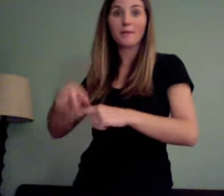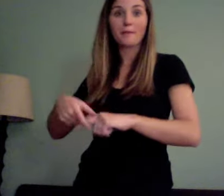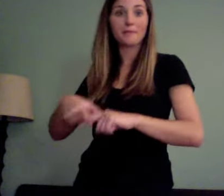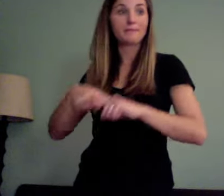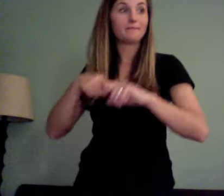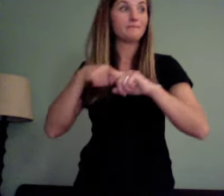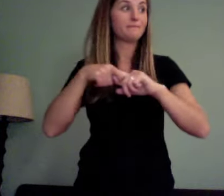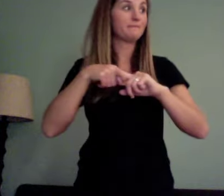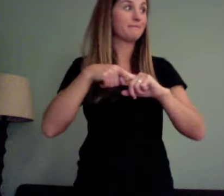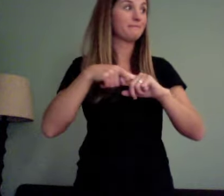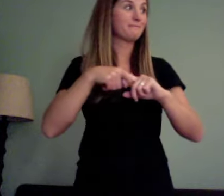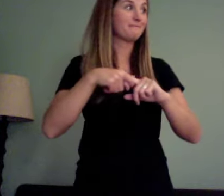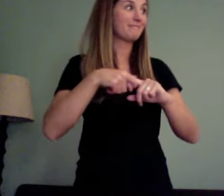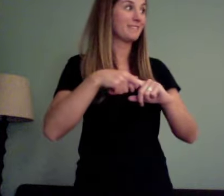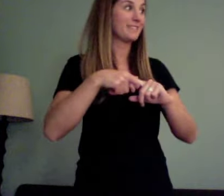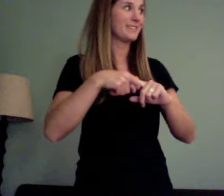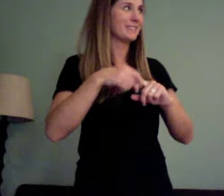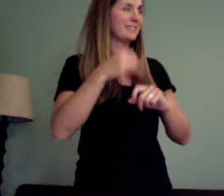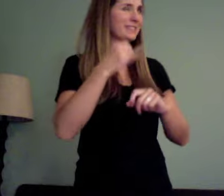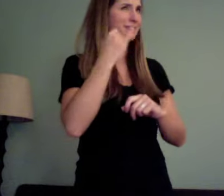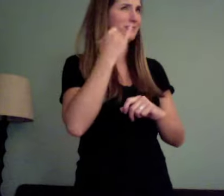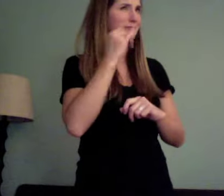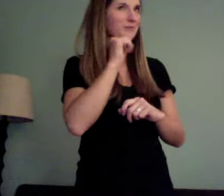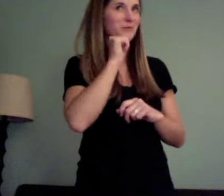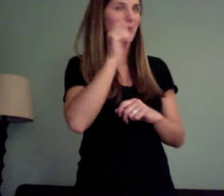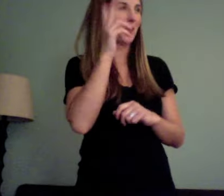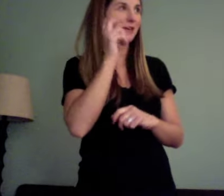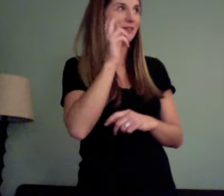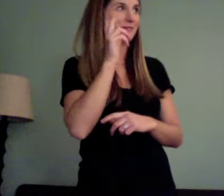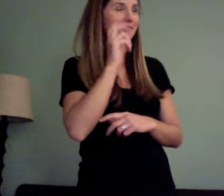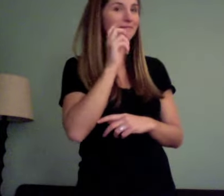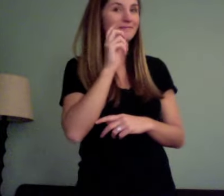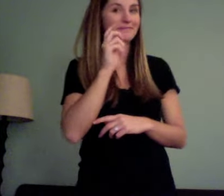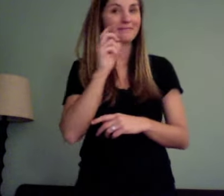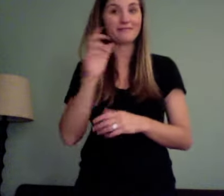As if she didn't hear it. I just added a little bit more to it. know, a lot.